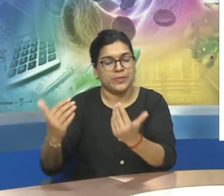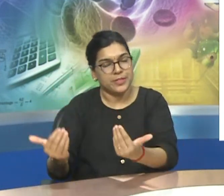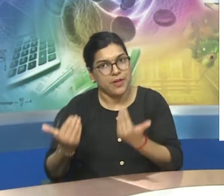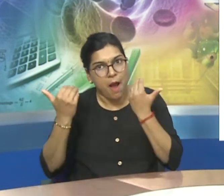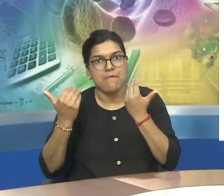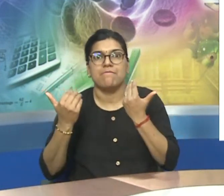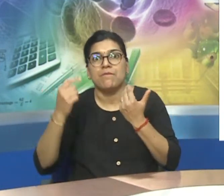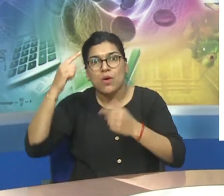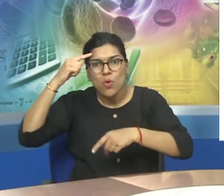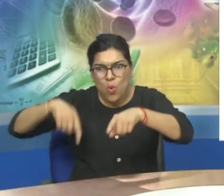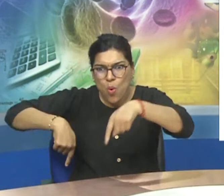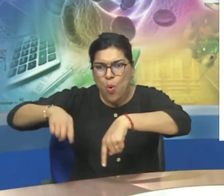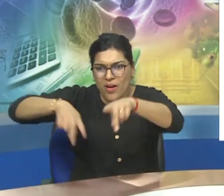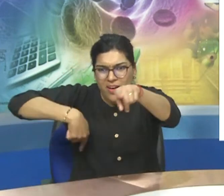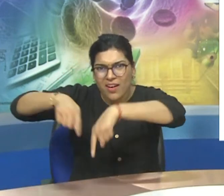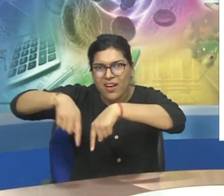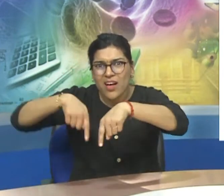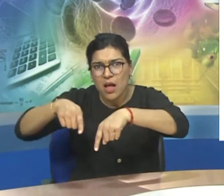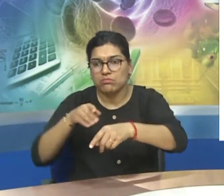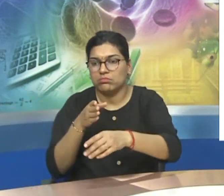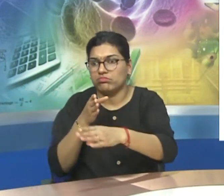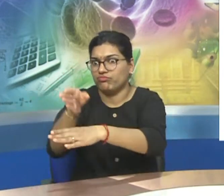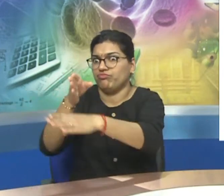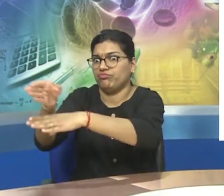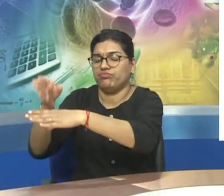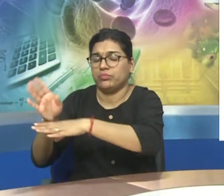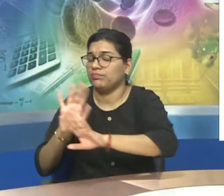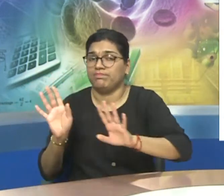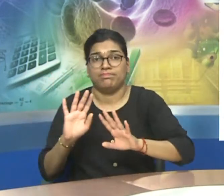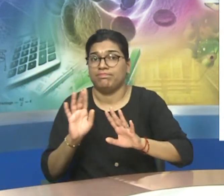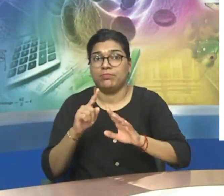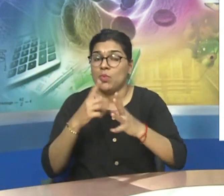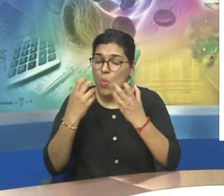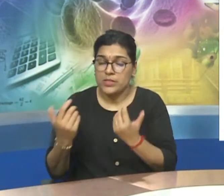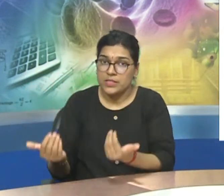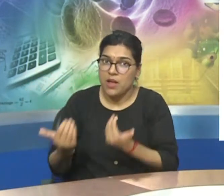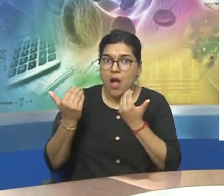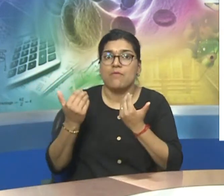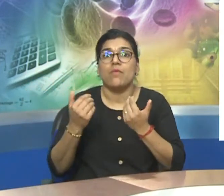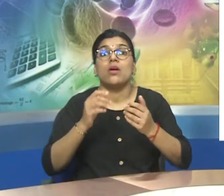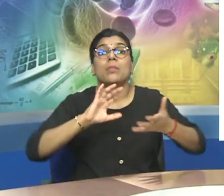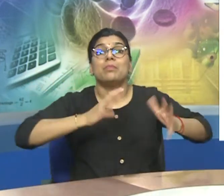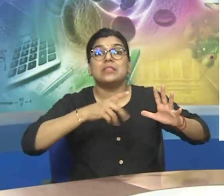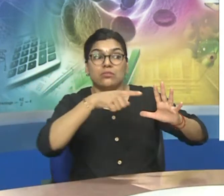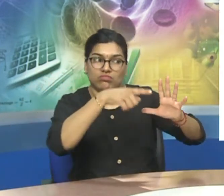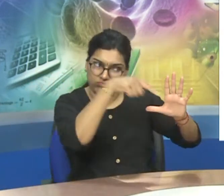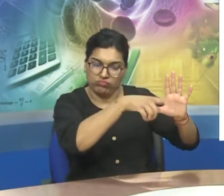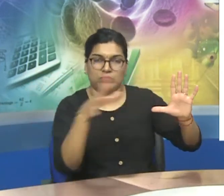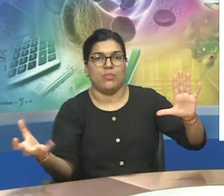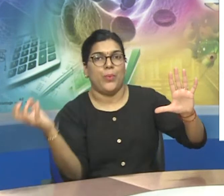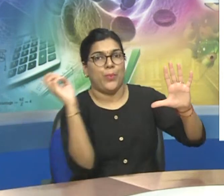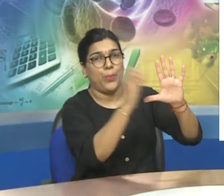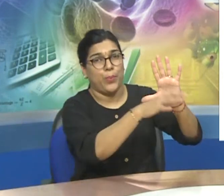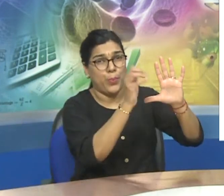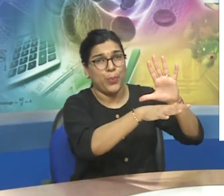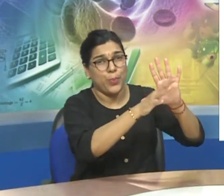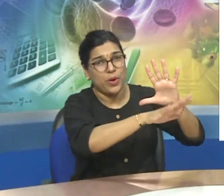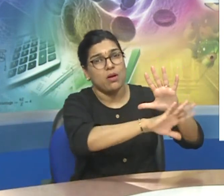in the country Australia and also in some other countries about such